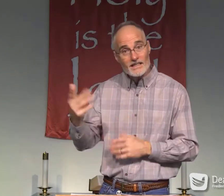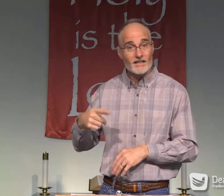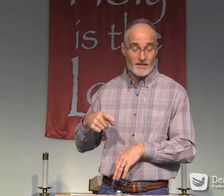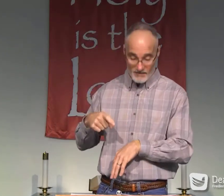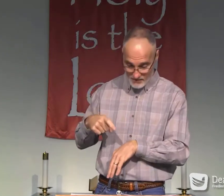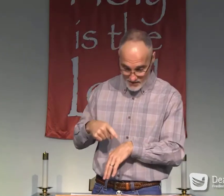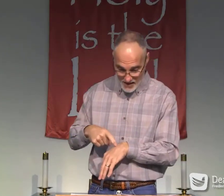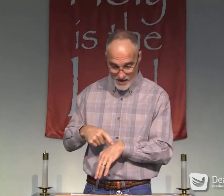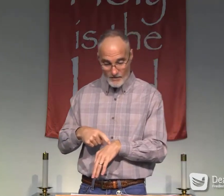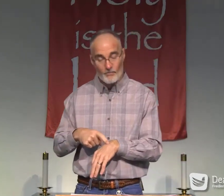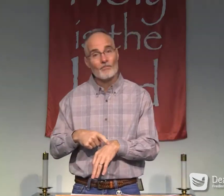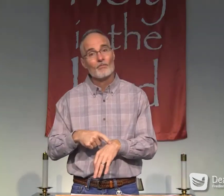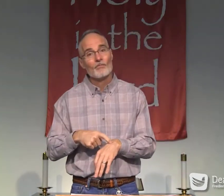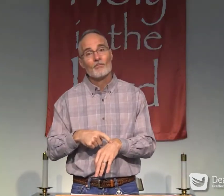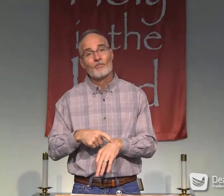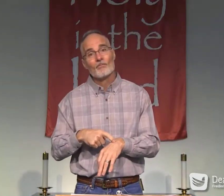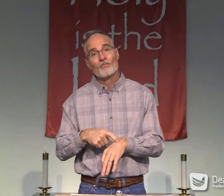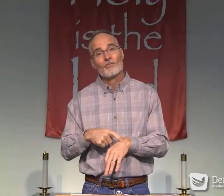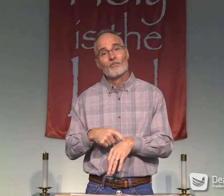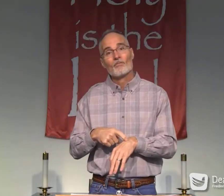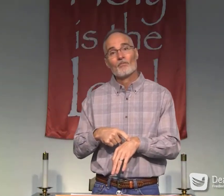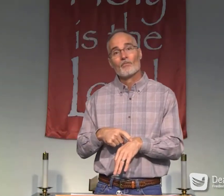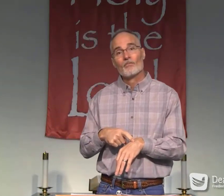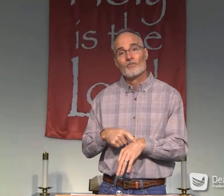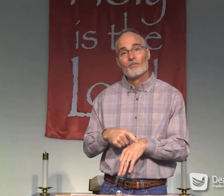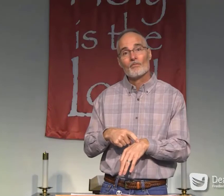We're starving because we're wasting time.